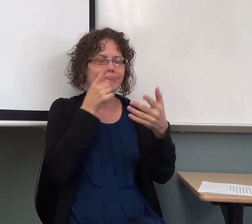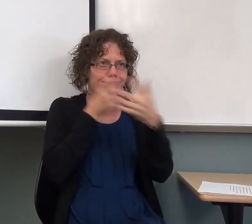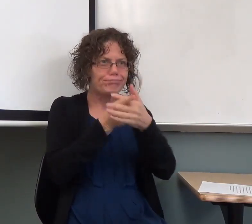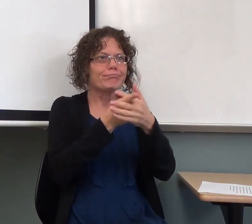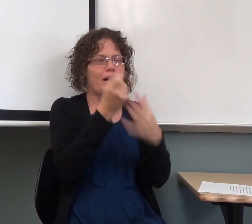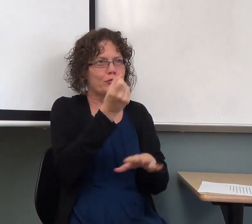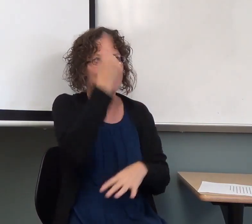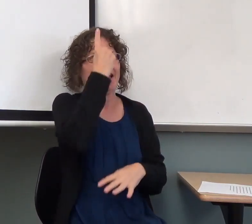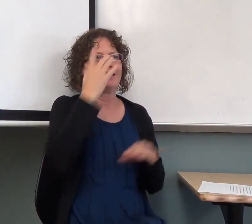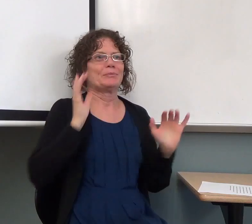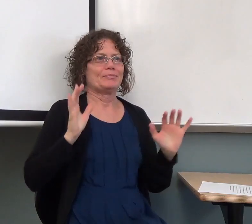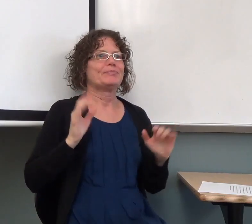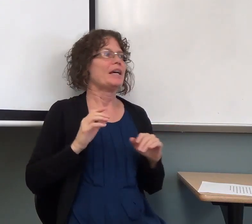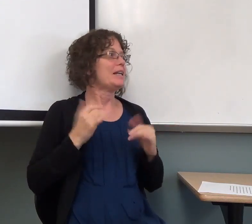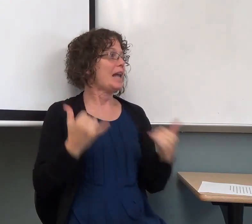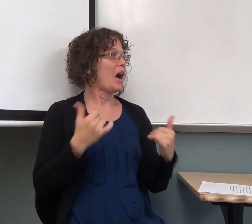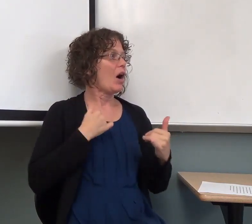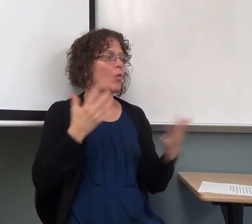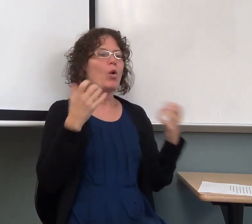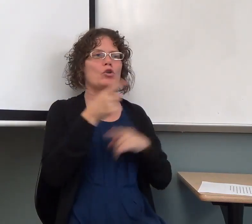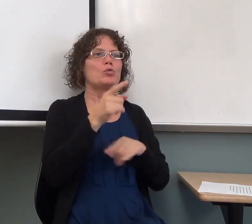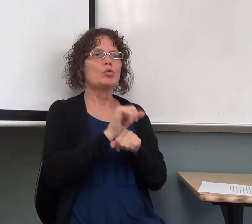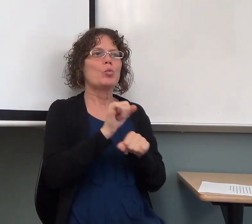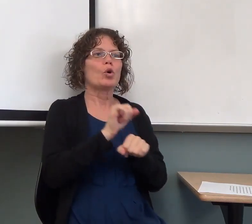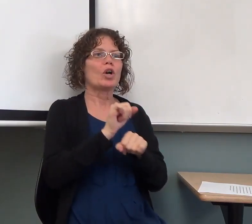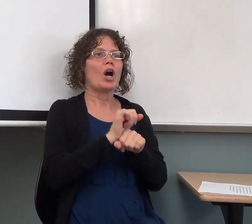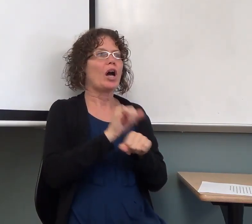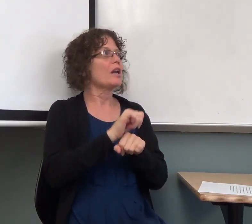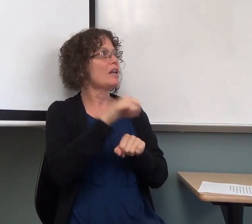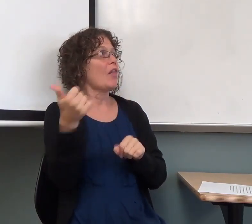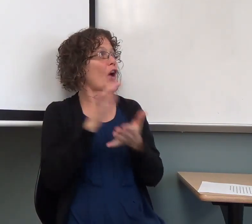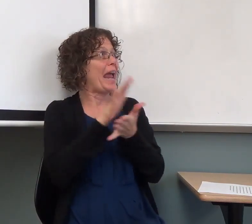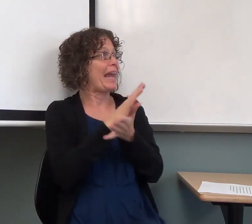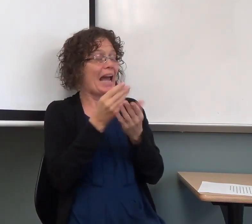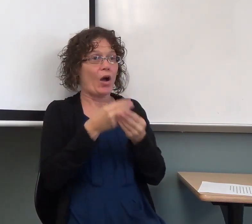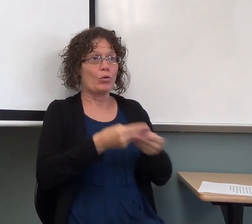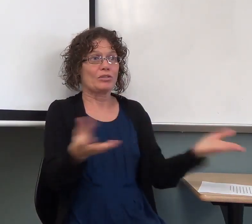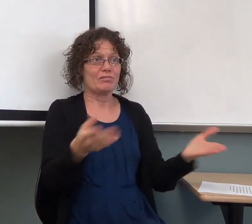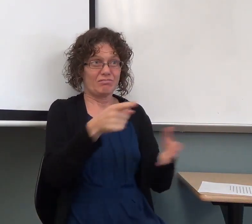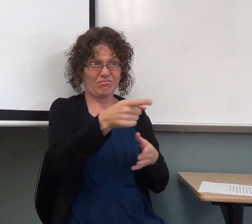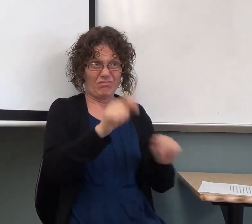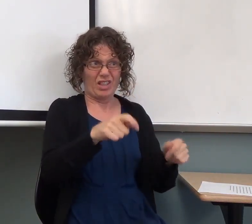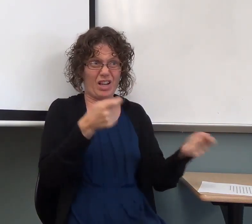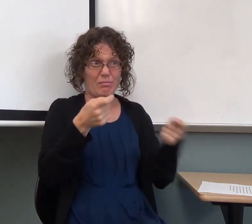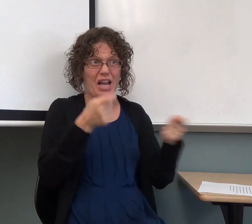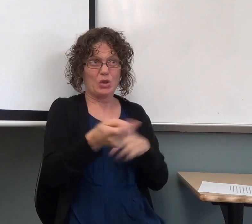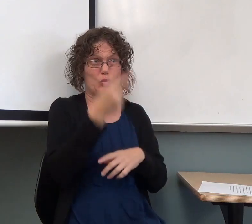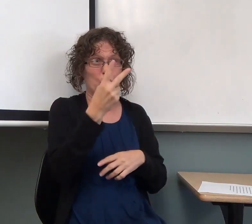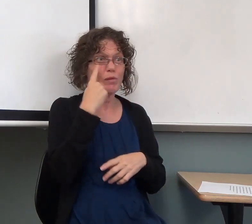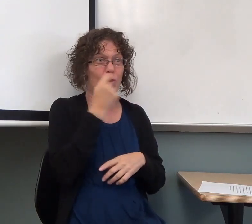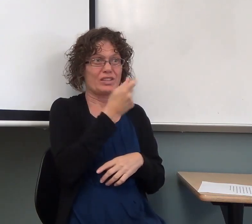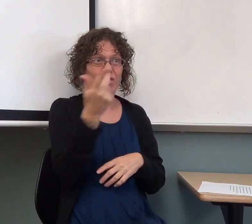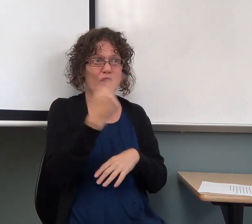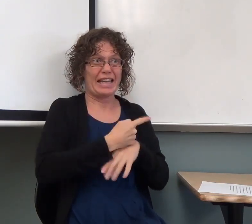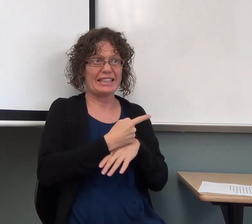I would like to have you work on an additional handout. Can you manage 2 for a couple days? Because they have 2. I'm trying to save paper here. I don't want